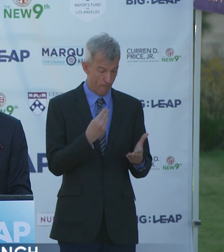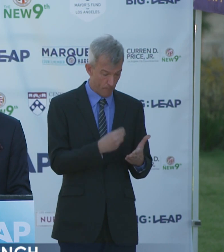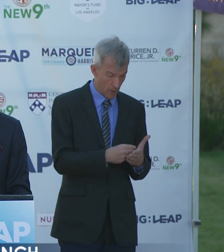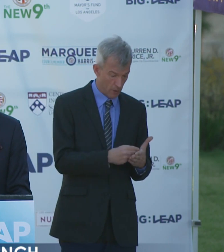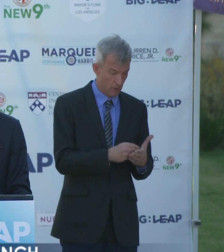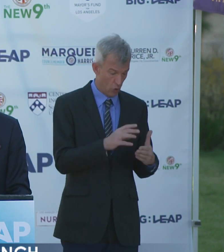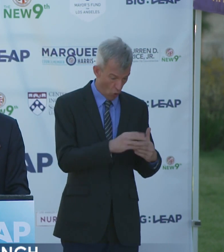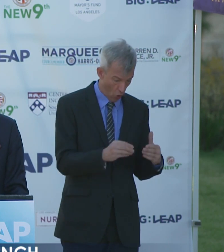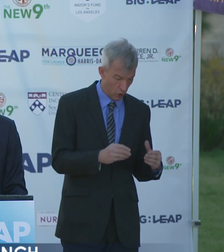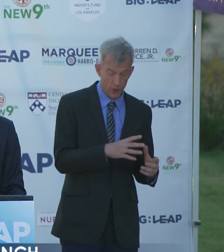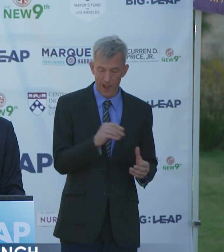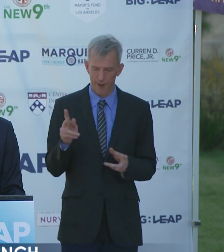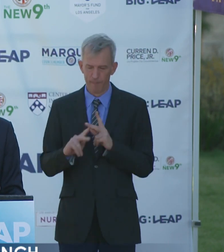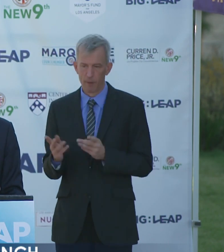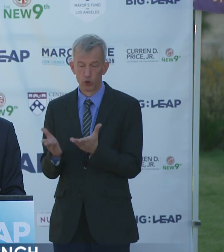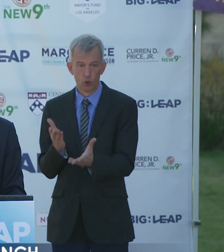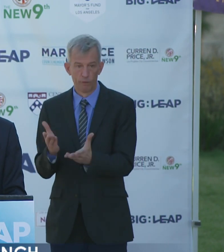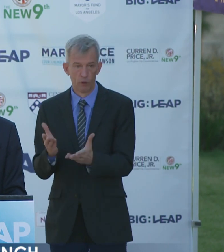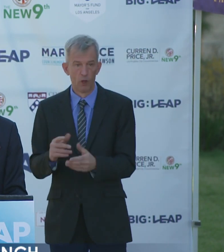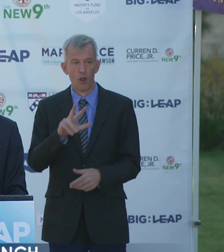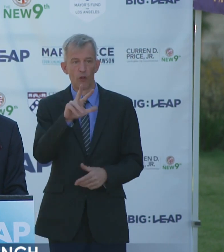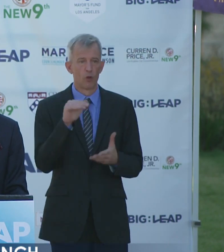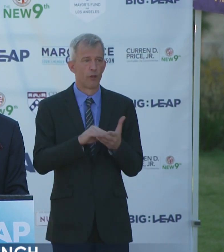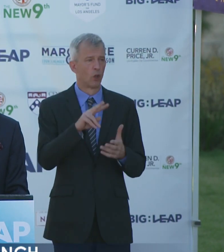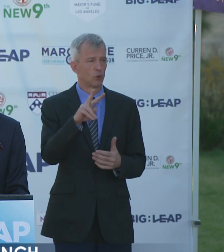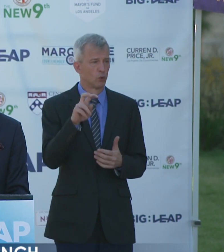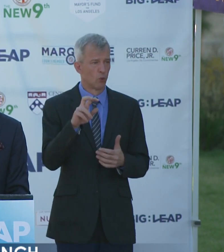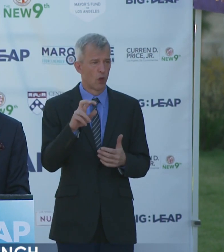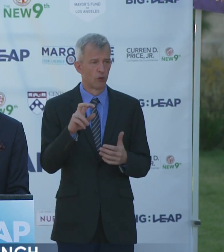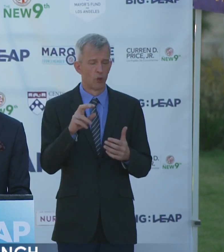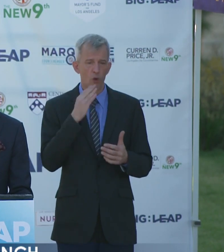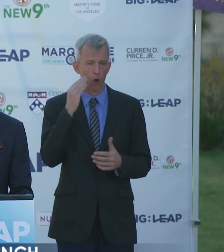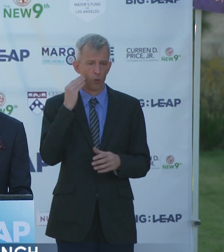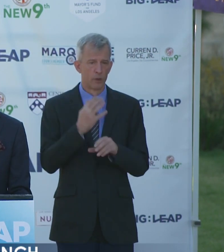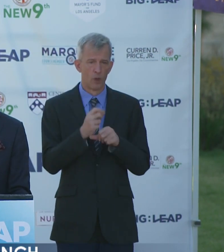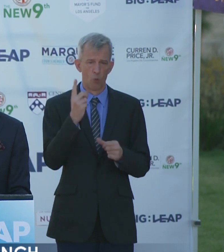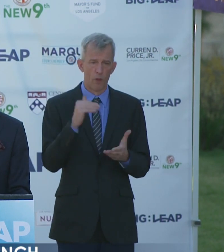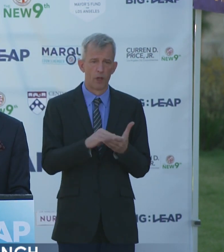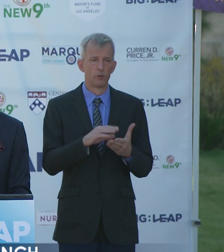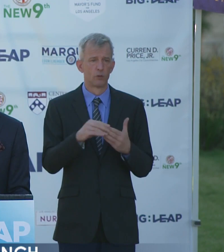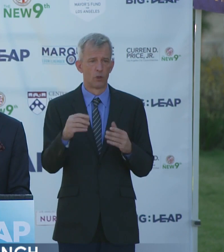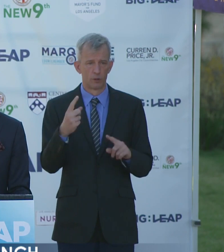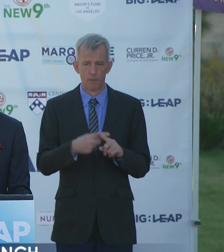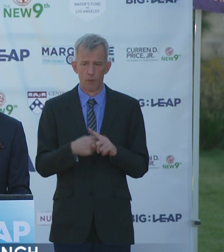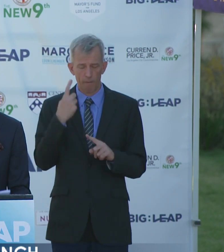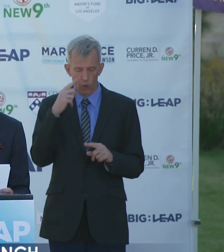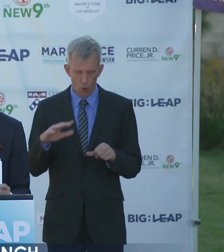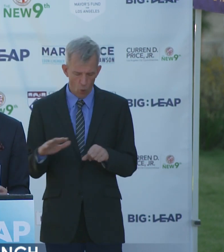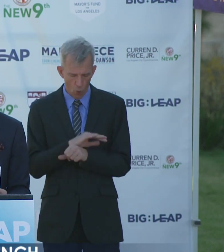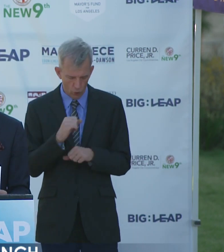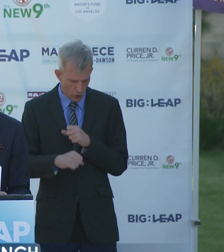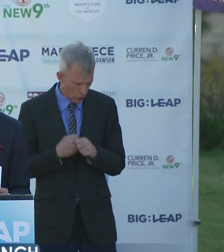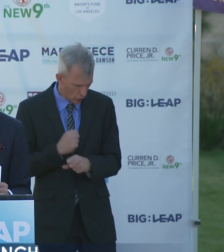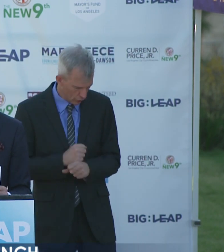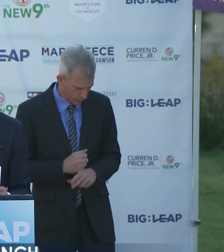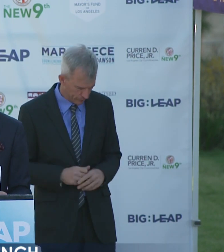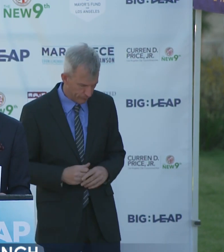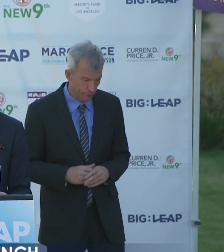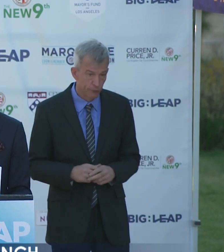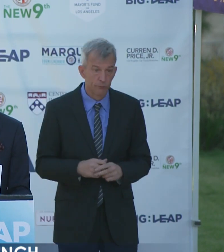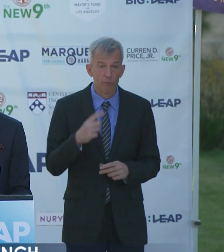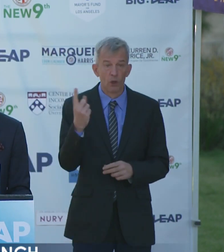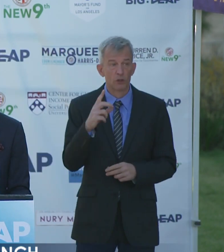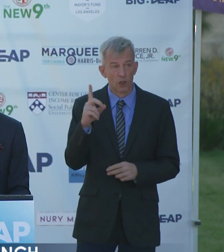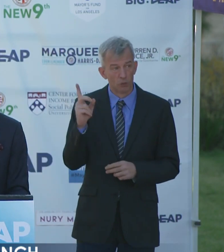how it's going to work. 3,200 households will receive $1,000 a month for an entire year. I was asked the question